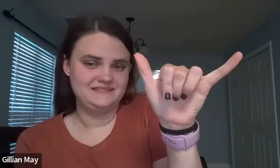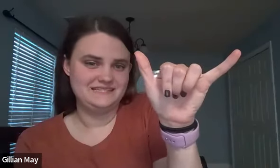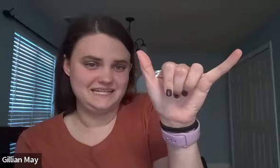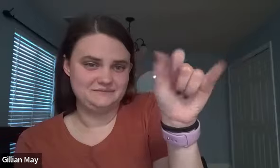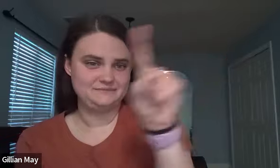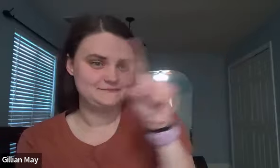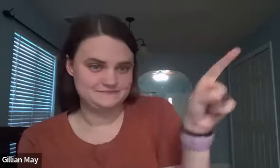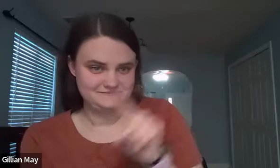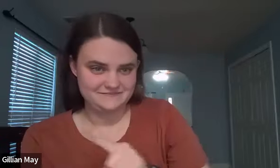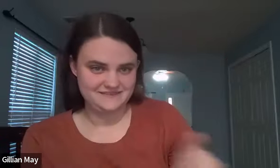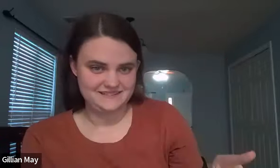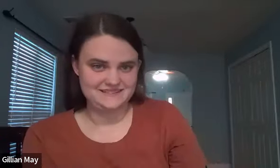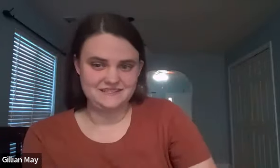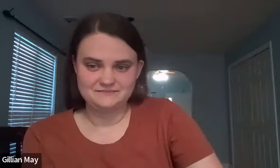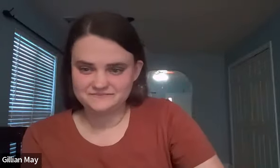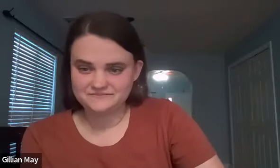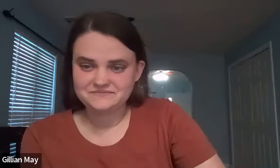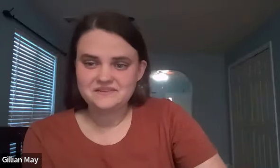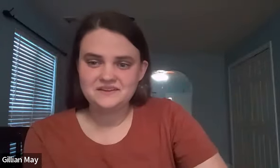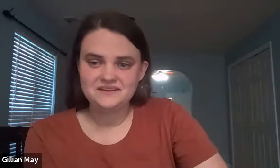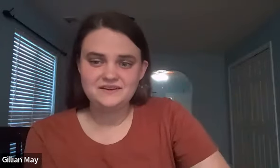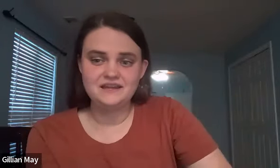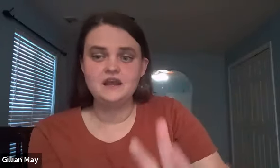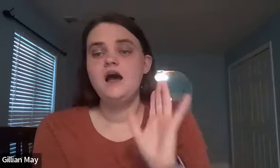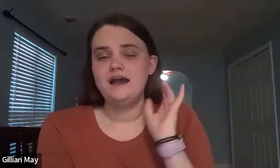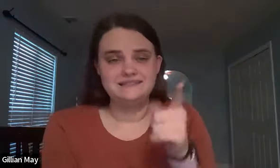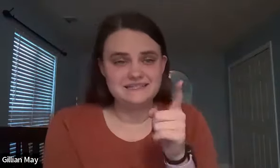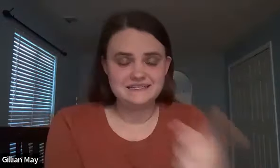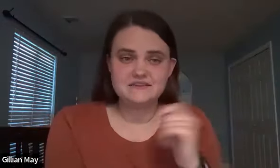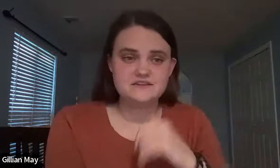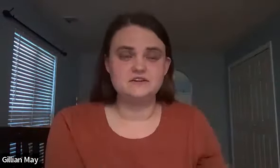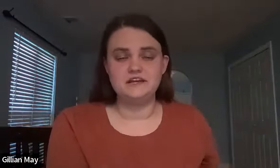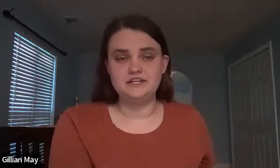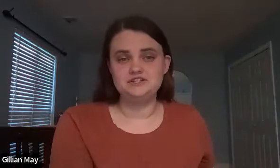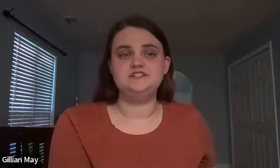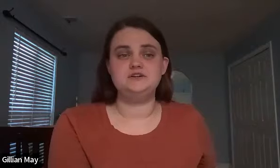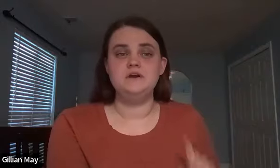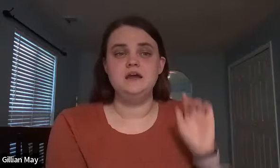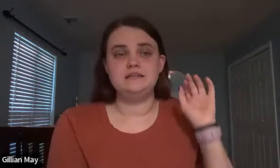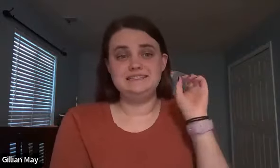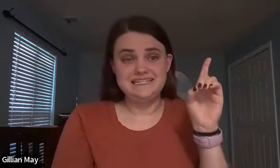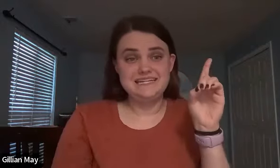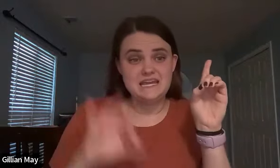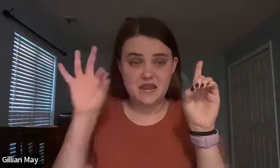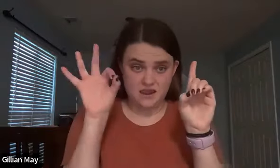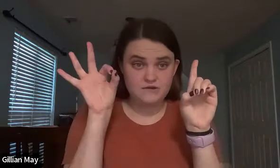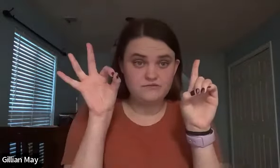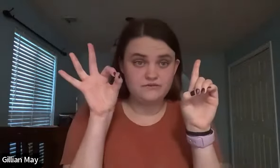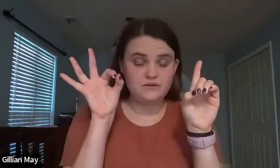and Z. Z. Good. I didn't say this earlier, and I usually do. D and F,